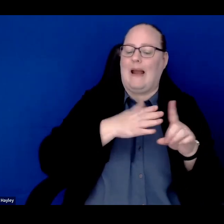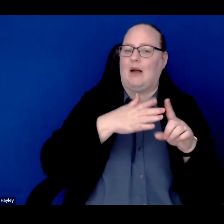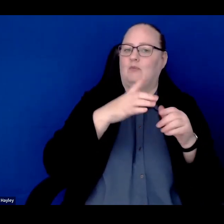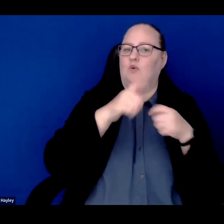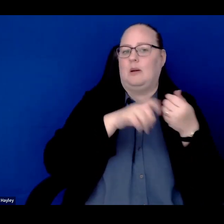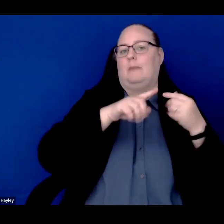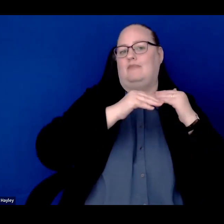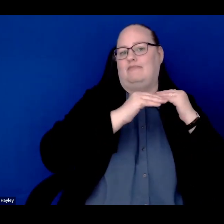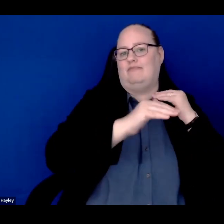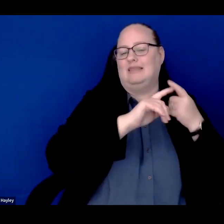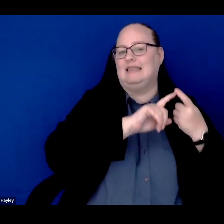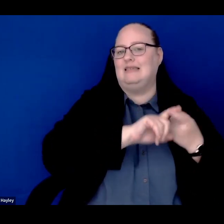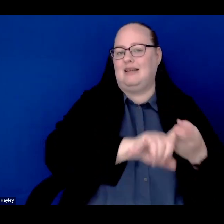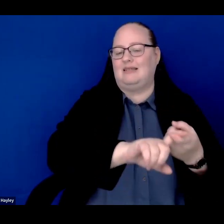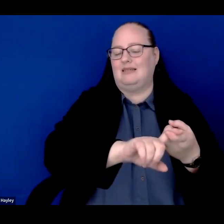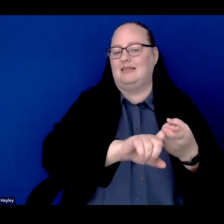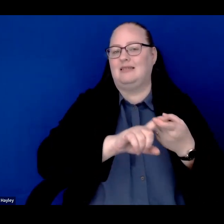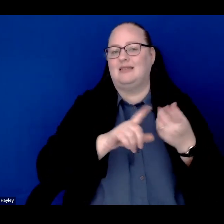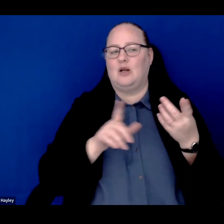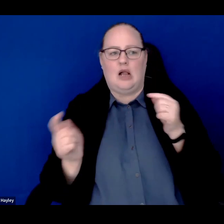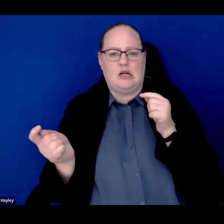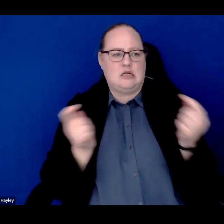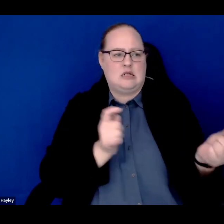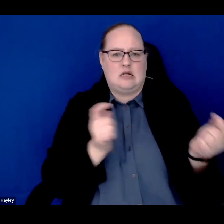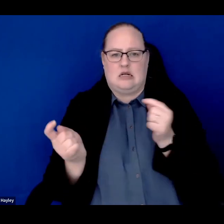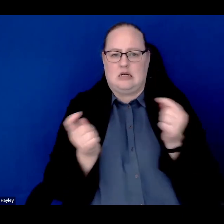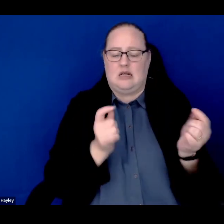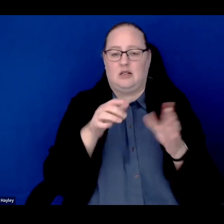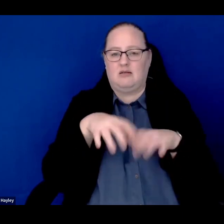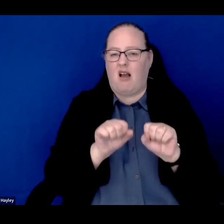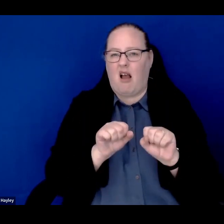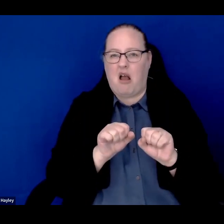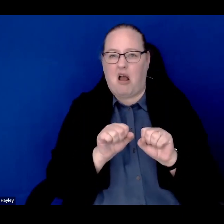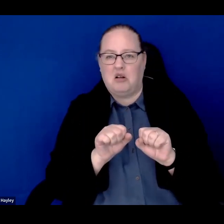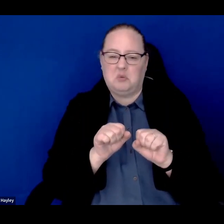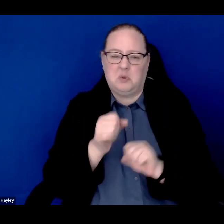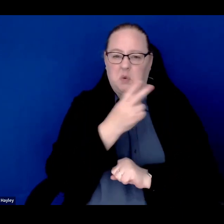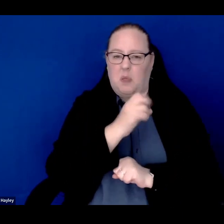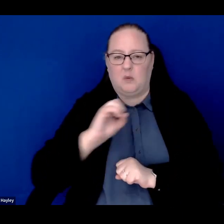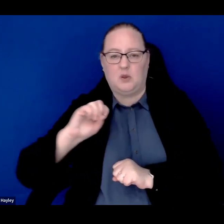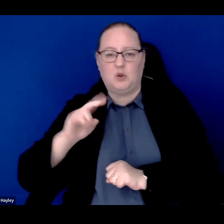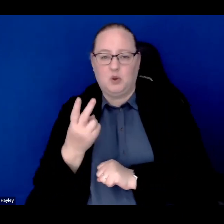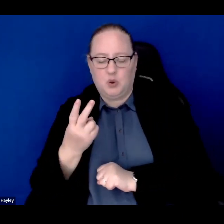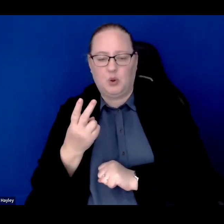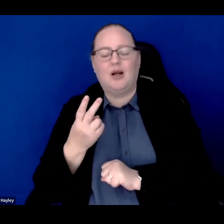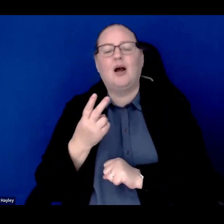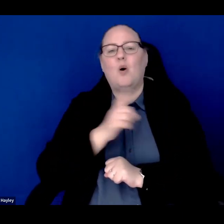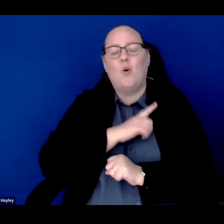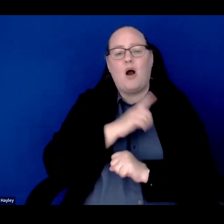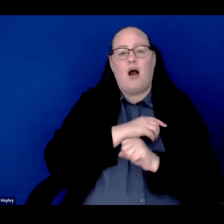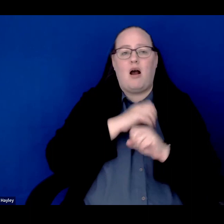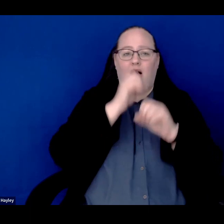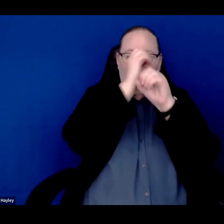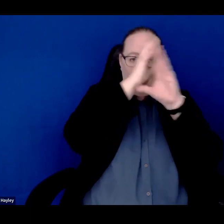eco-socialists and degrowthers, like since 2002, since both concepts were born the same year,